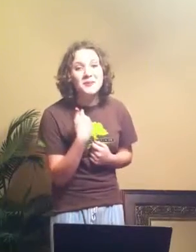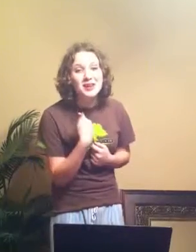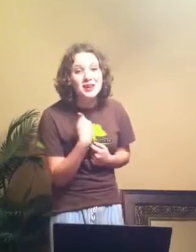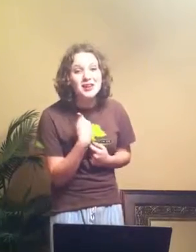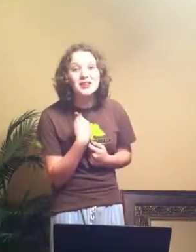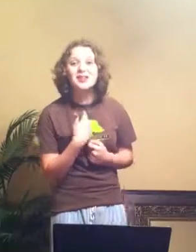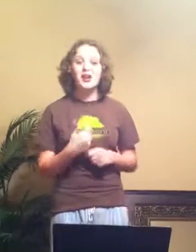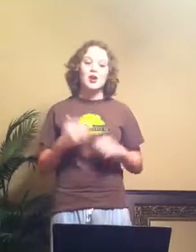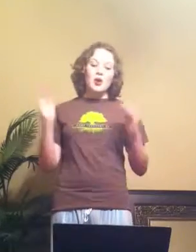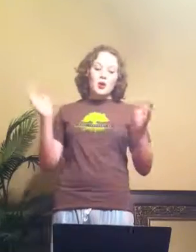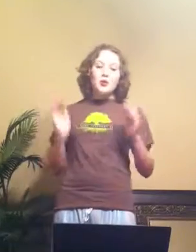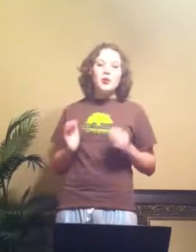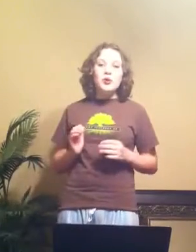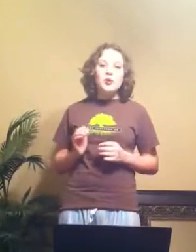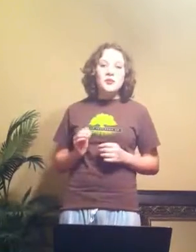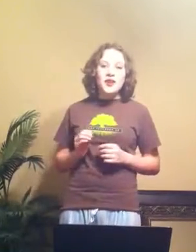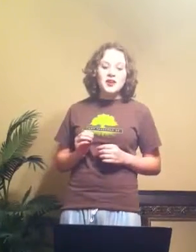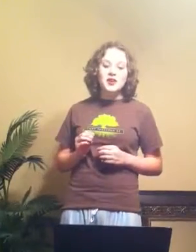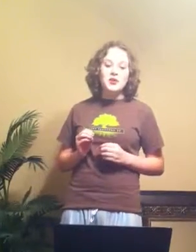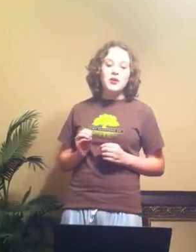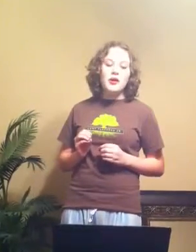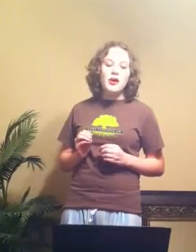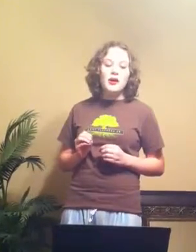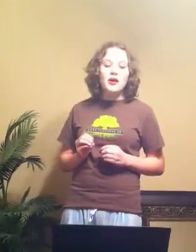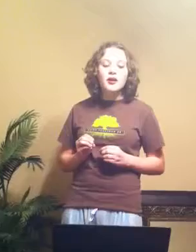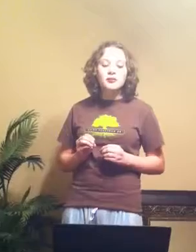me. Who do you think you are?